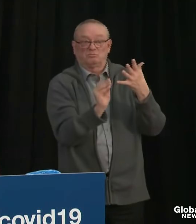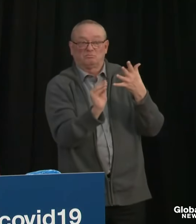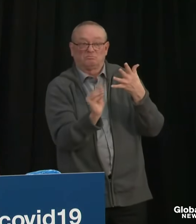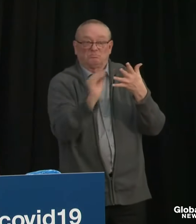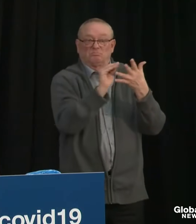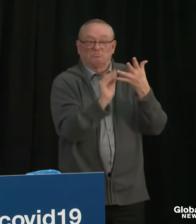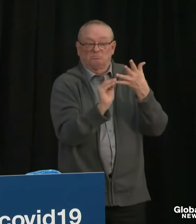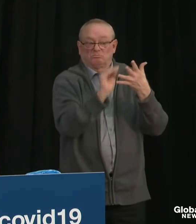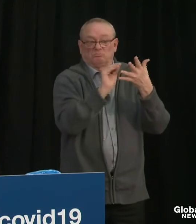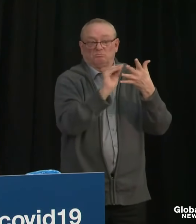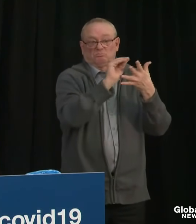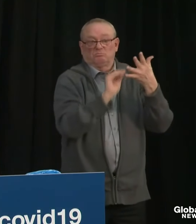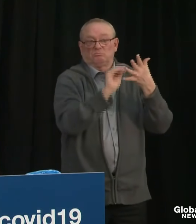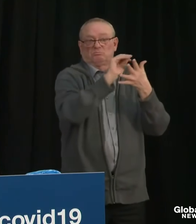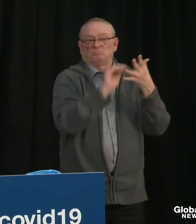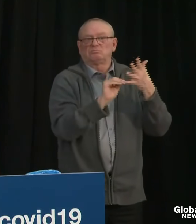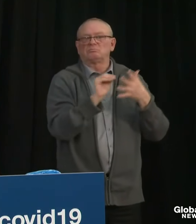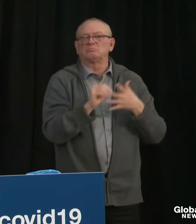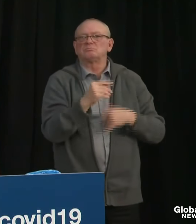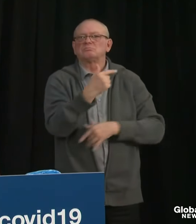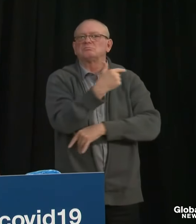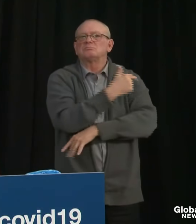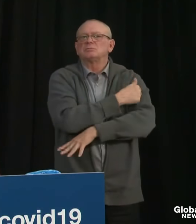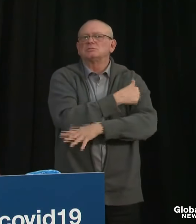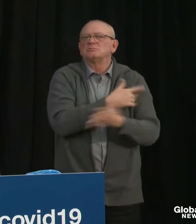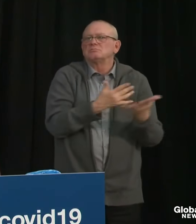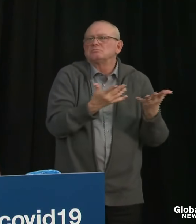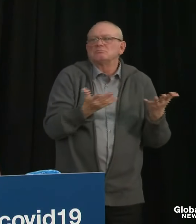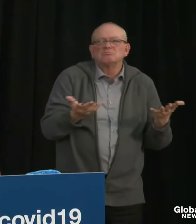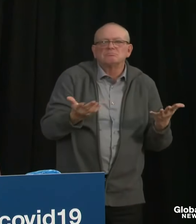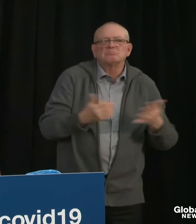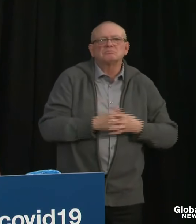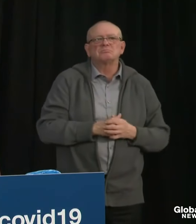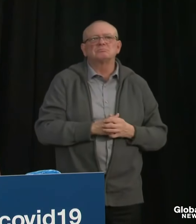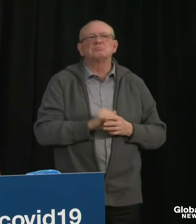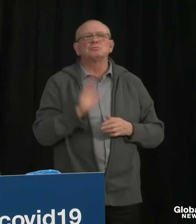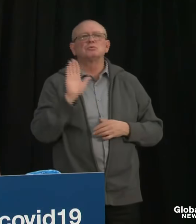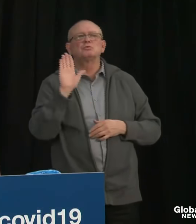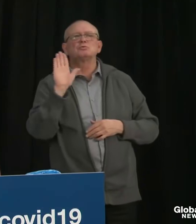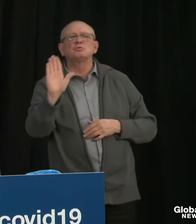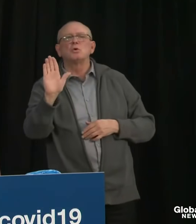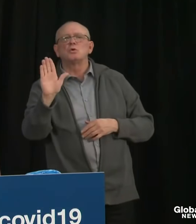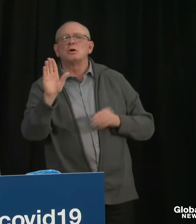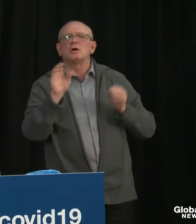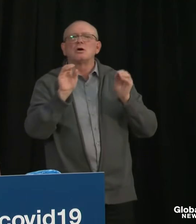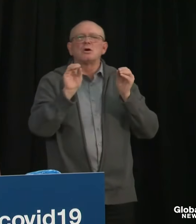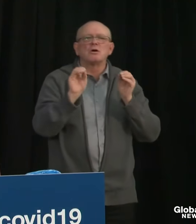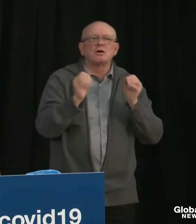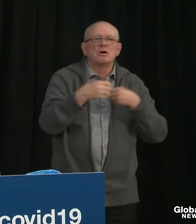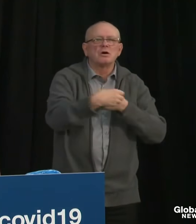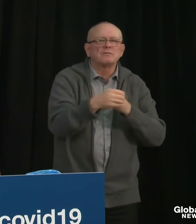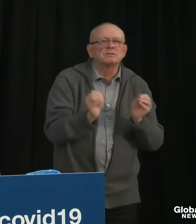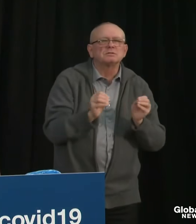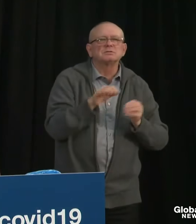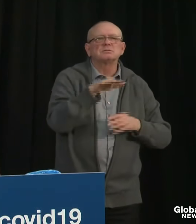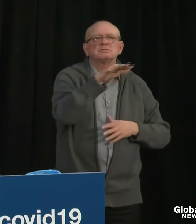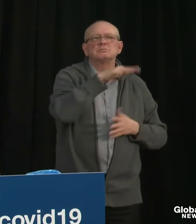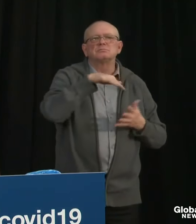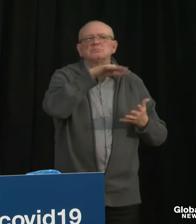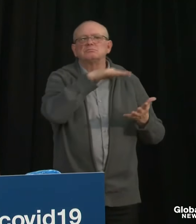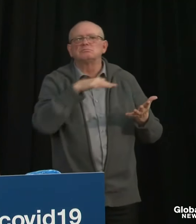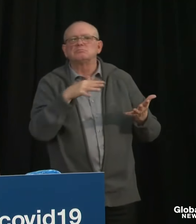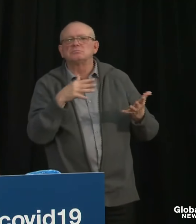more that your office can do within your power to really try to get those outbreaks